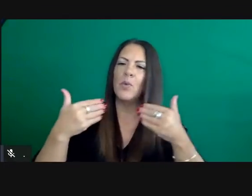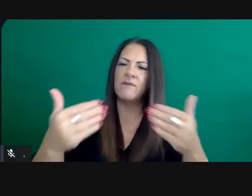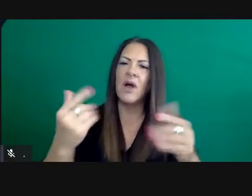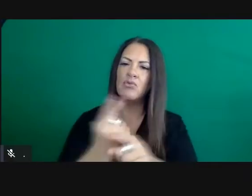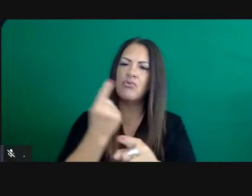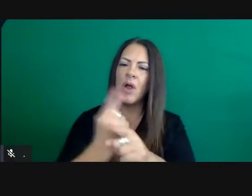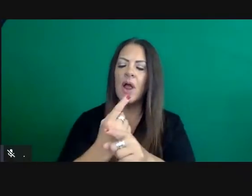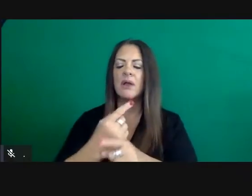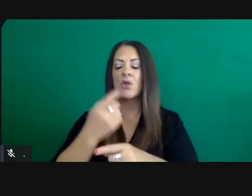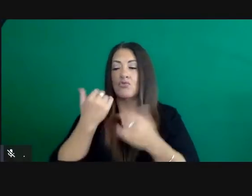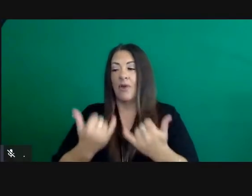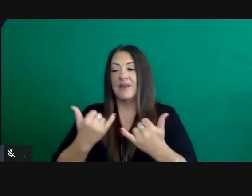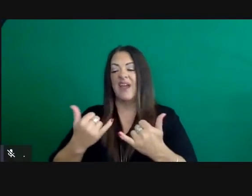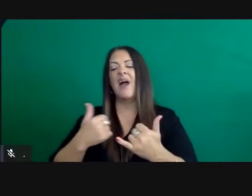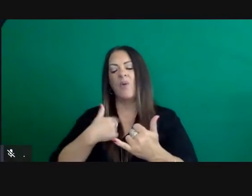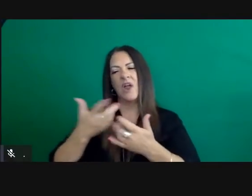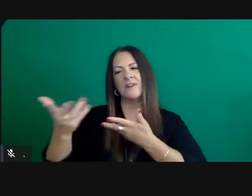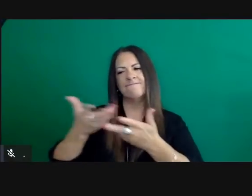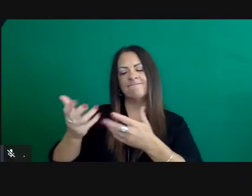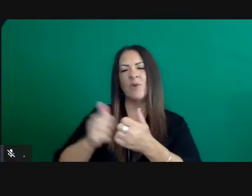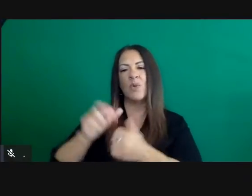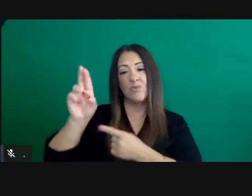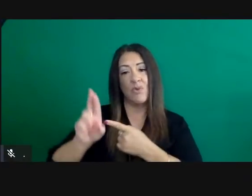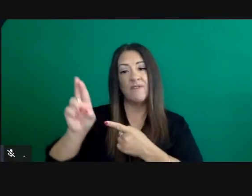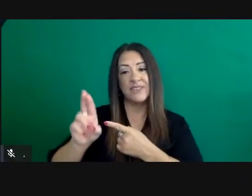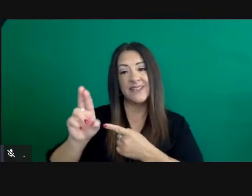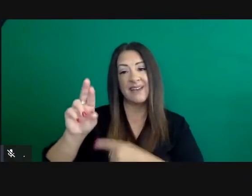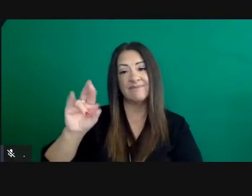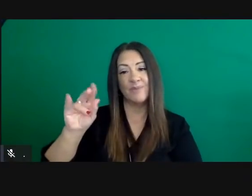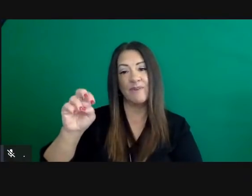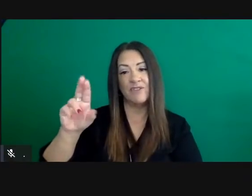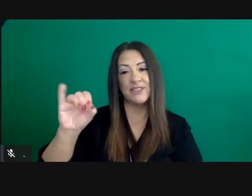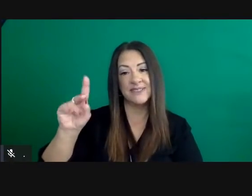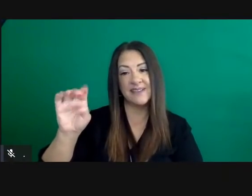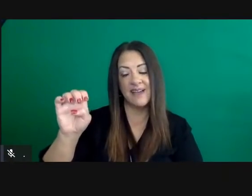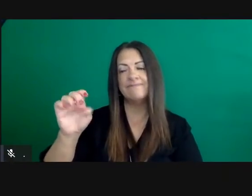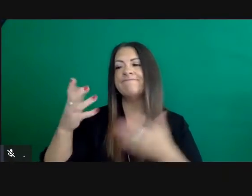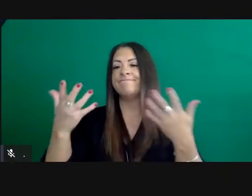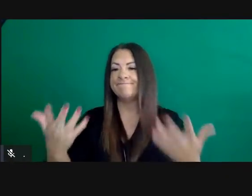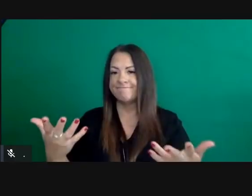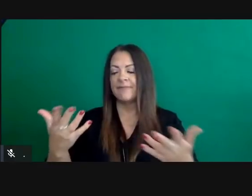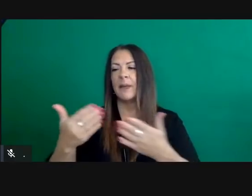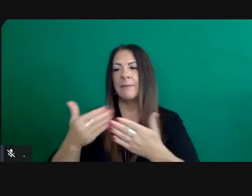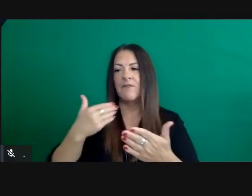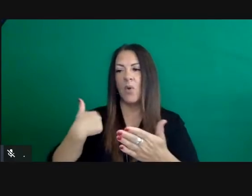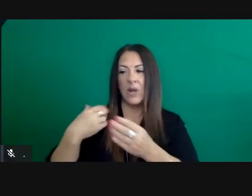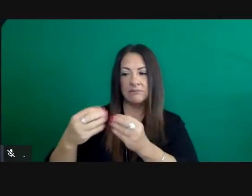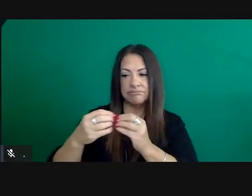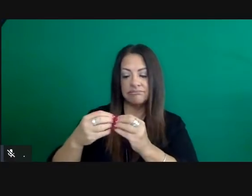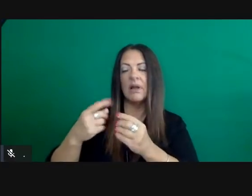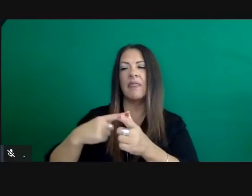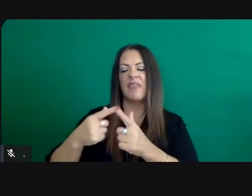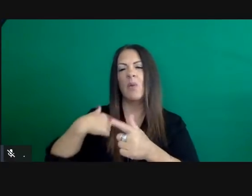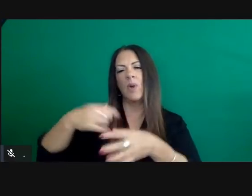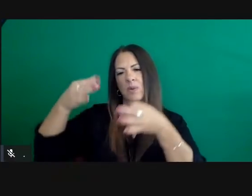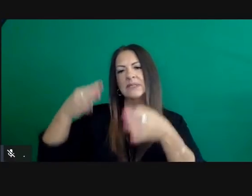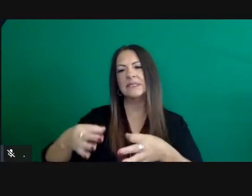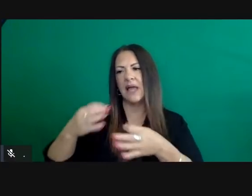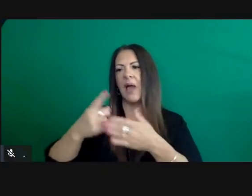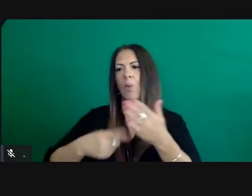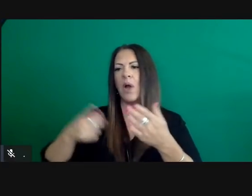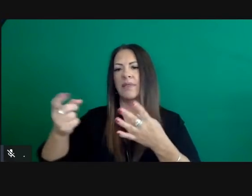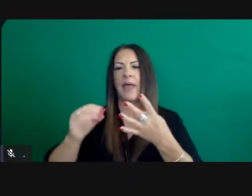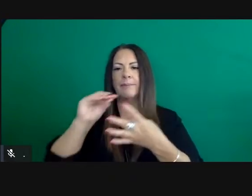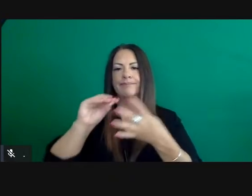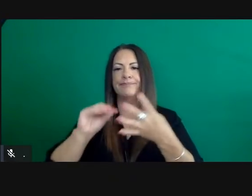in conversations with Riverside County directly about their information before a final decision on tier assignment will be made.